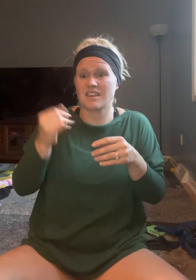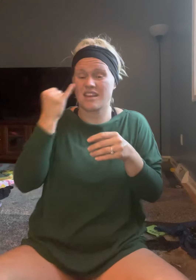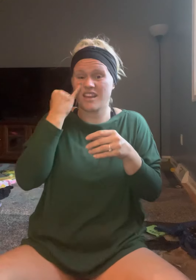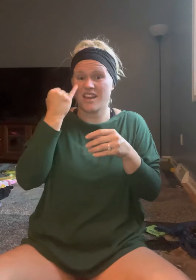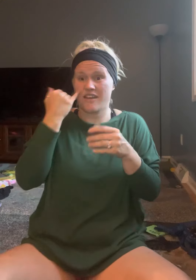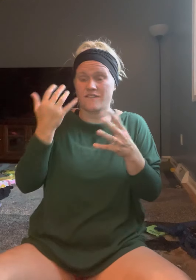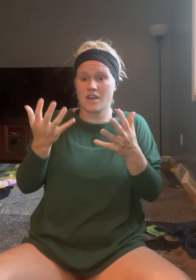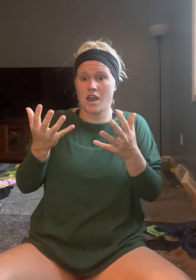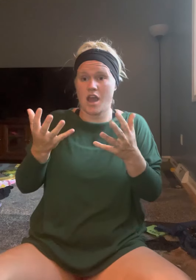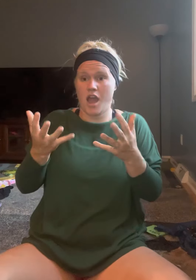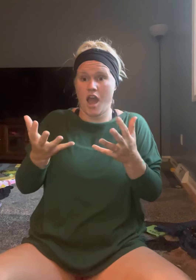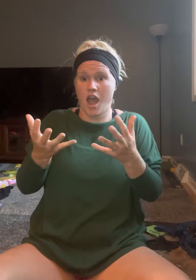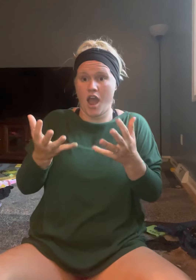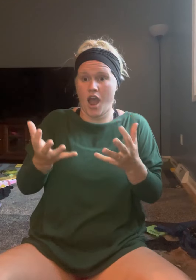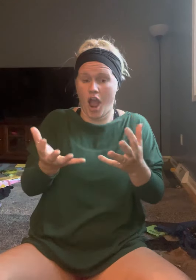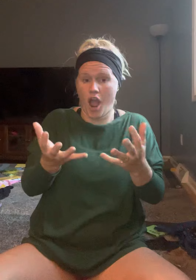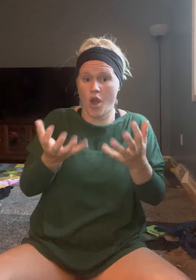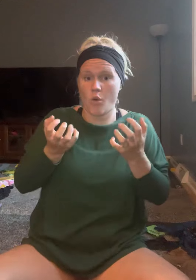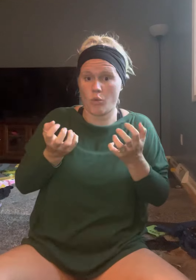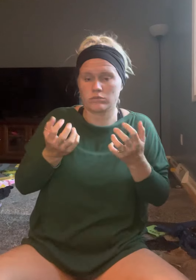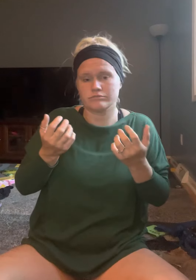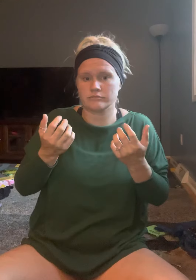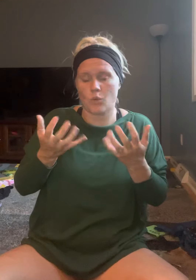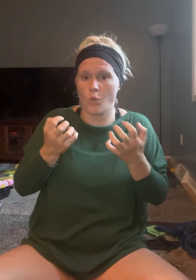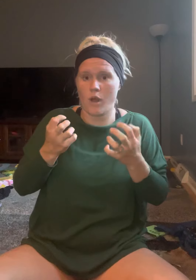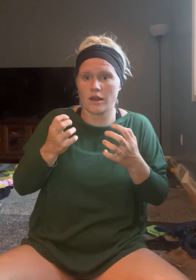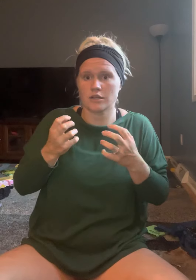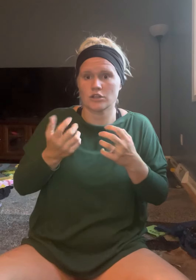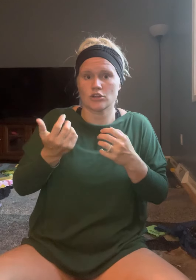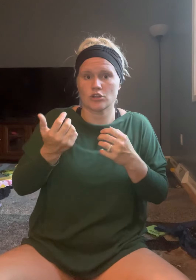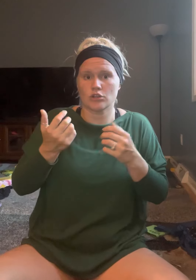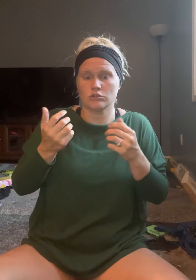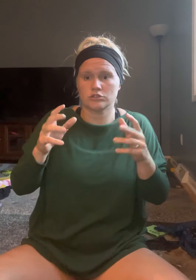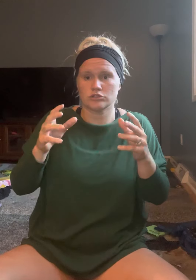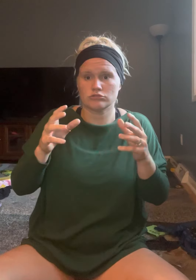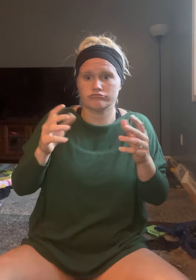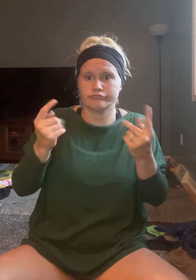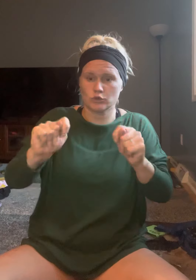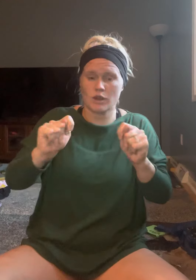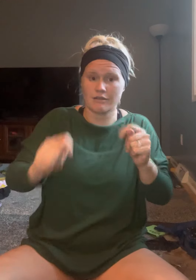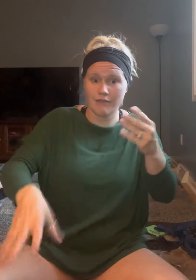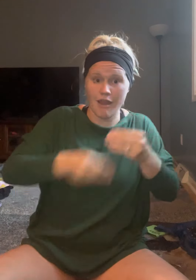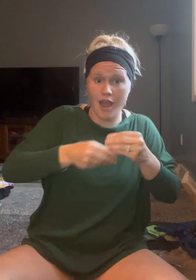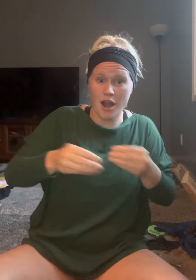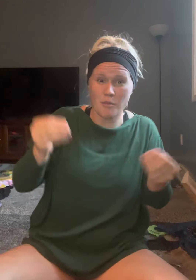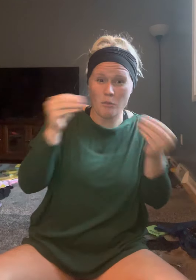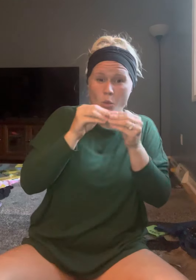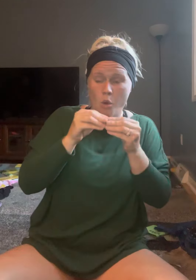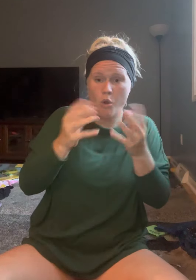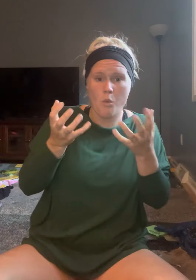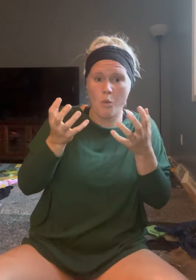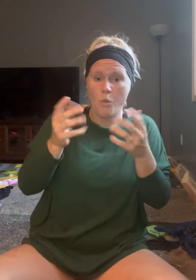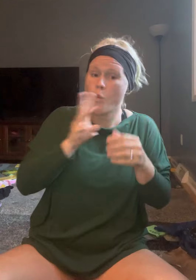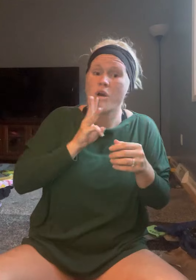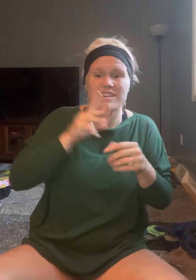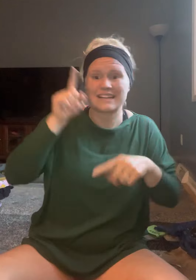pick anything else up. It's got all these nice little air pockets in here that trap the moisture or the water,